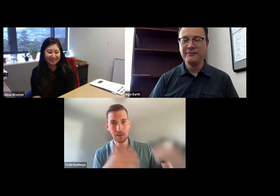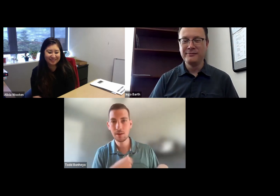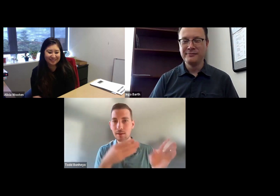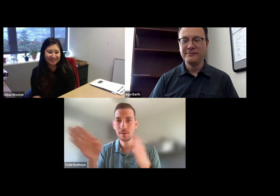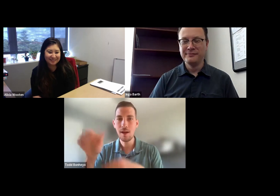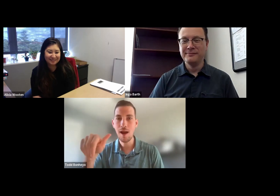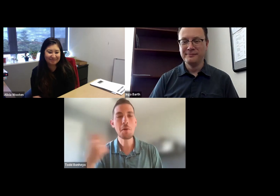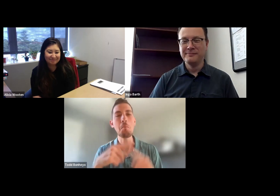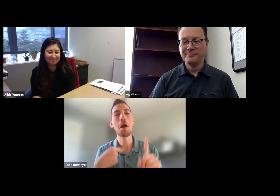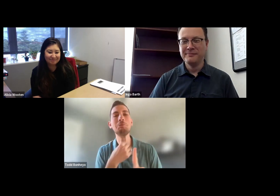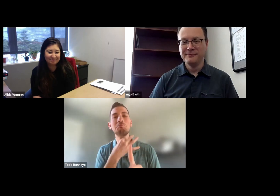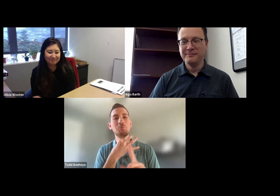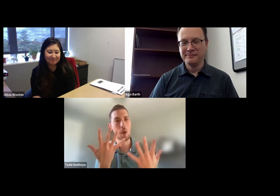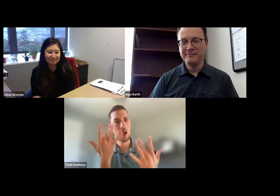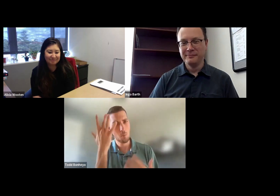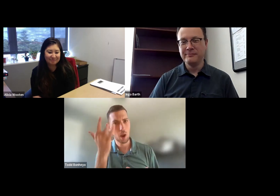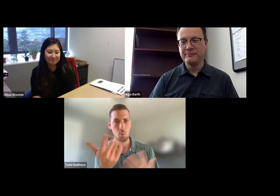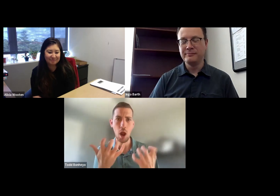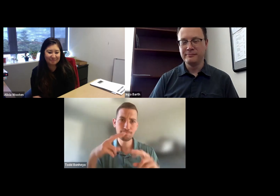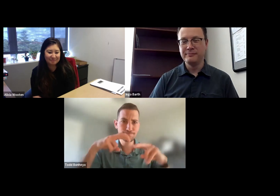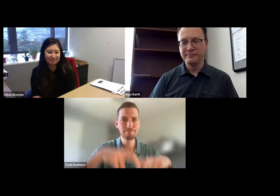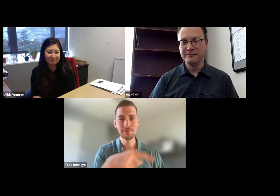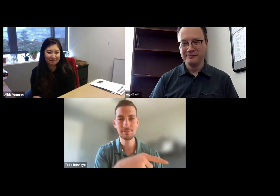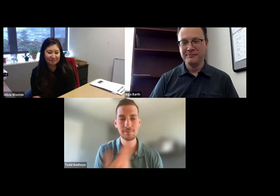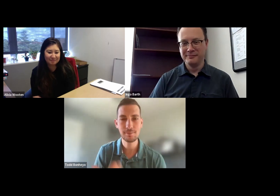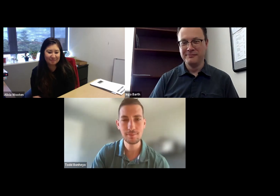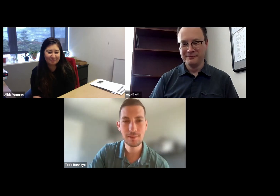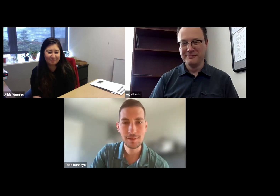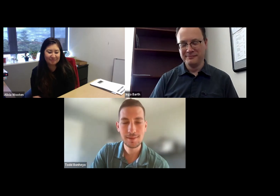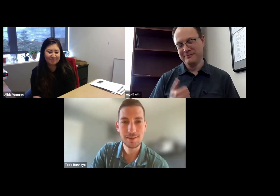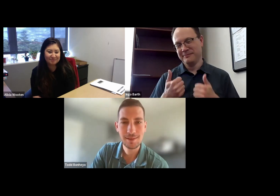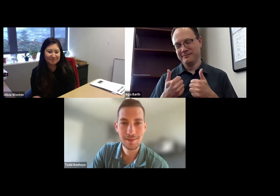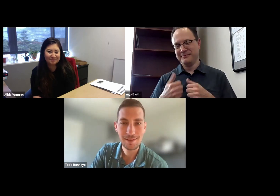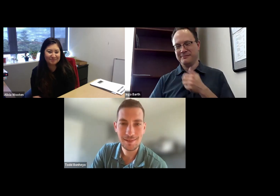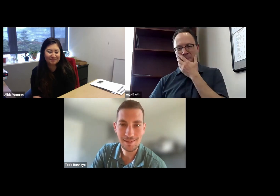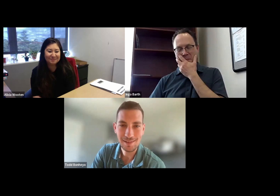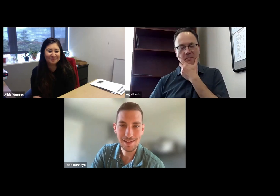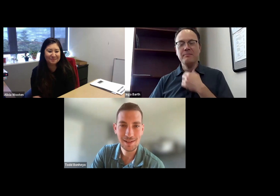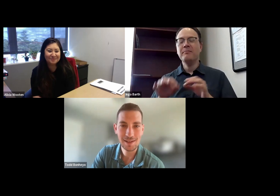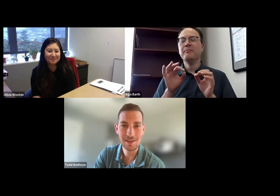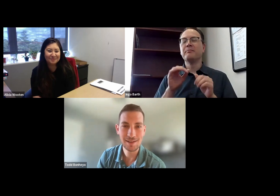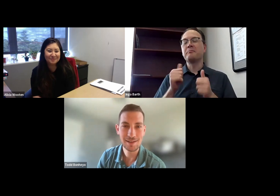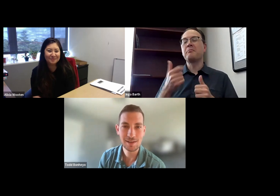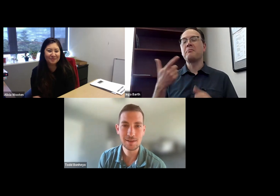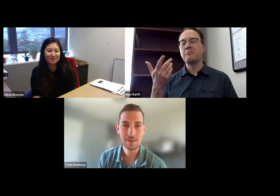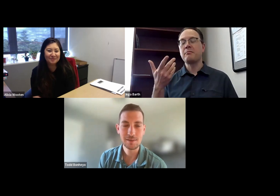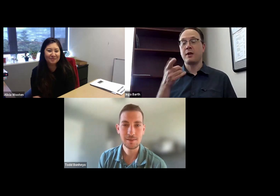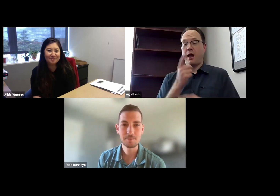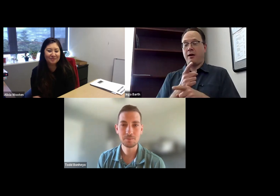of time to do so much analysis. But I was wondering why you want to do this, why you want to study